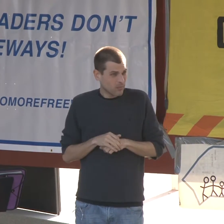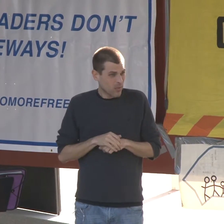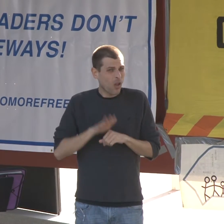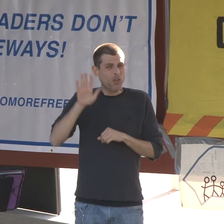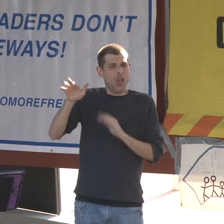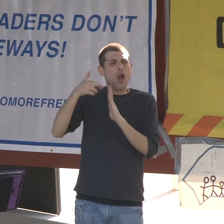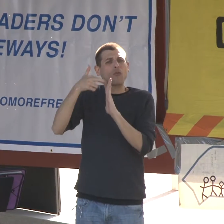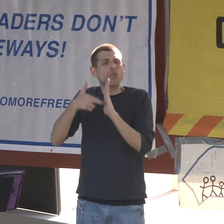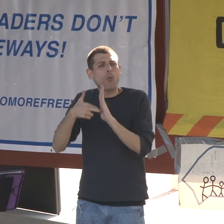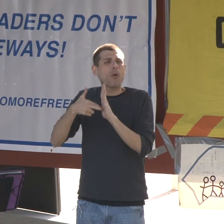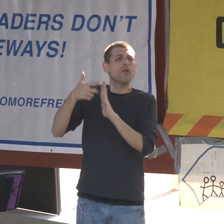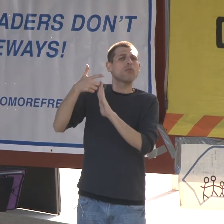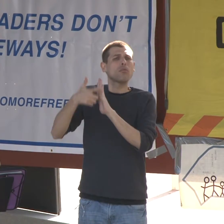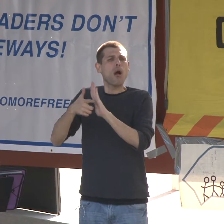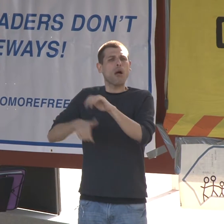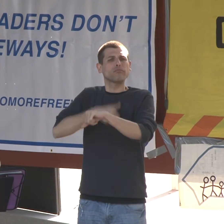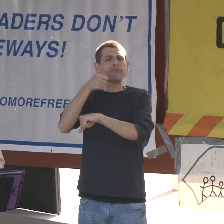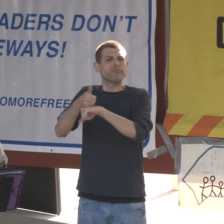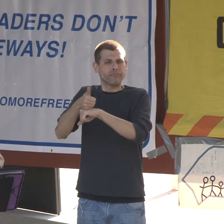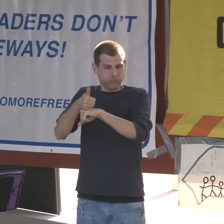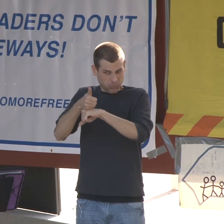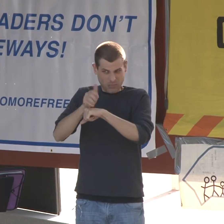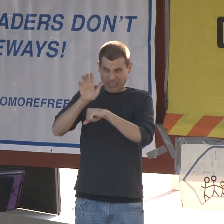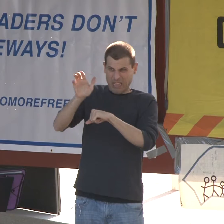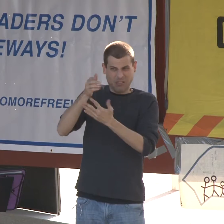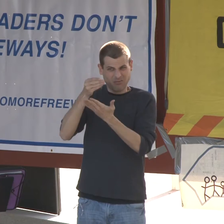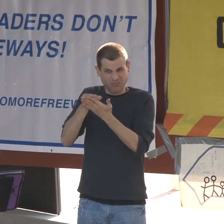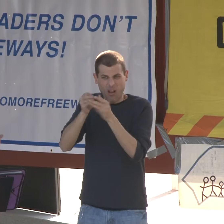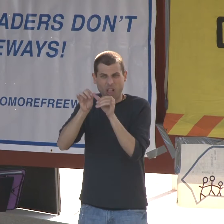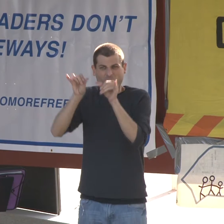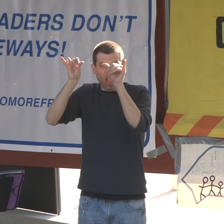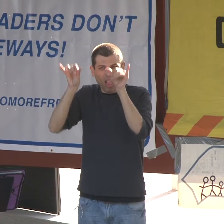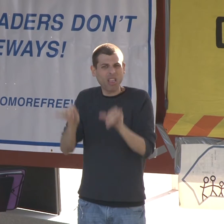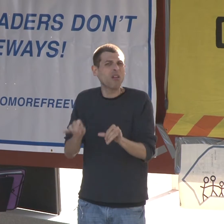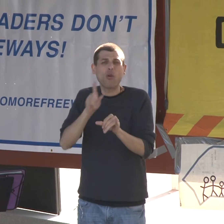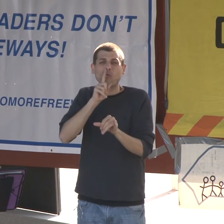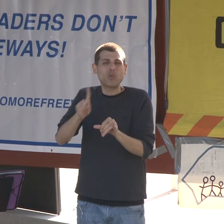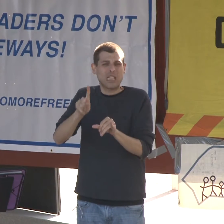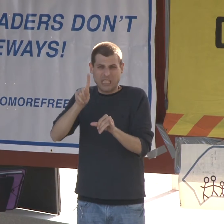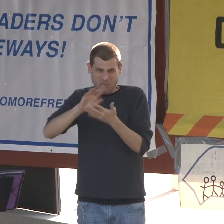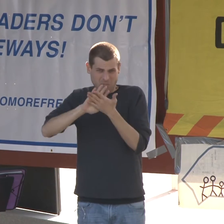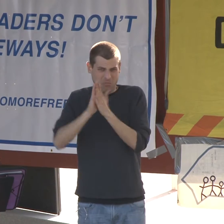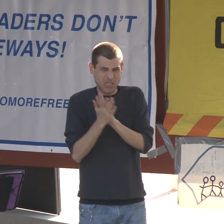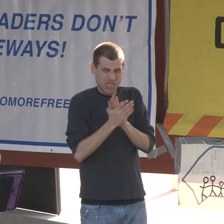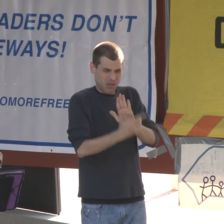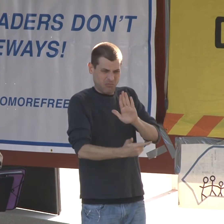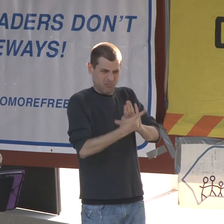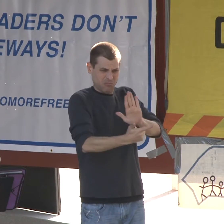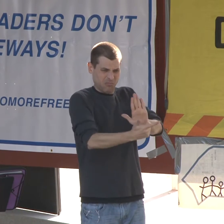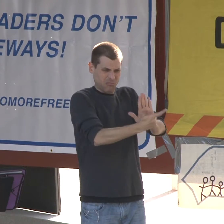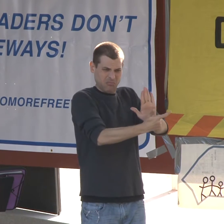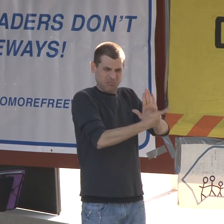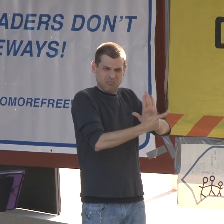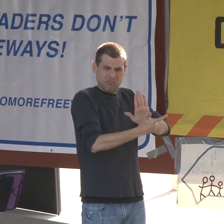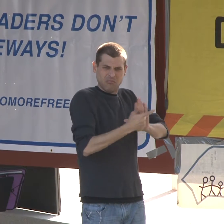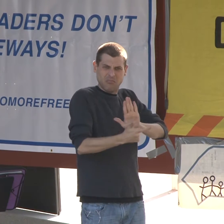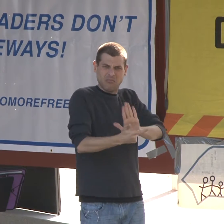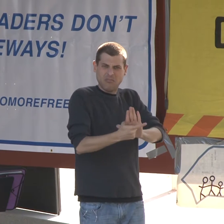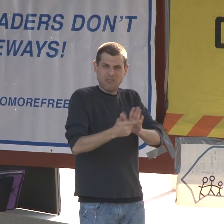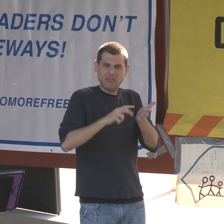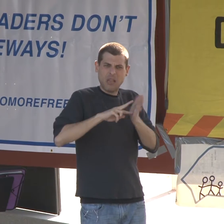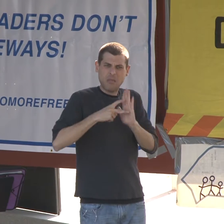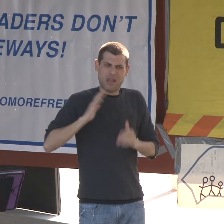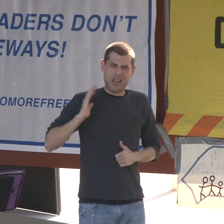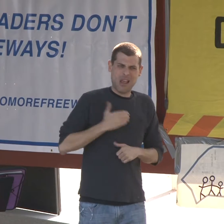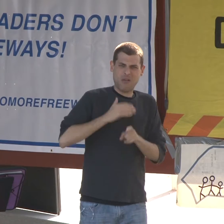law under this liberal capitalism criminalized our existence, replacing our pious stewardship of this spaceship